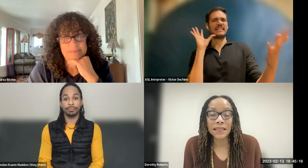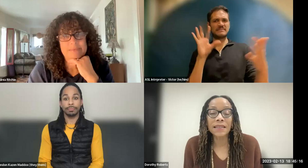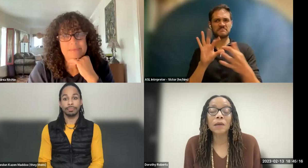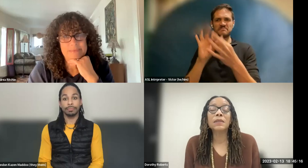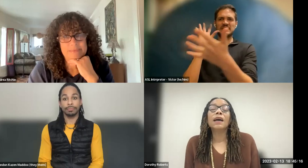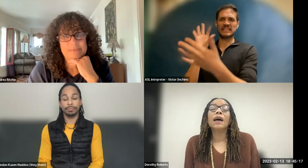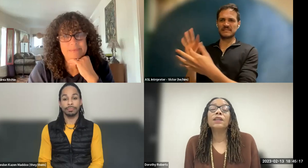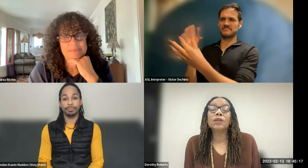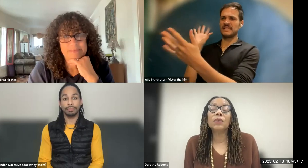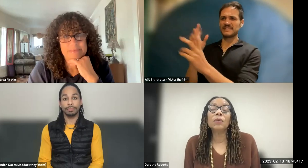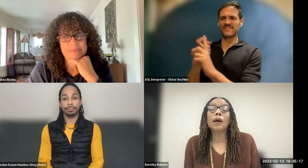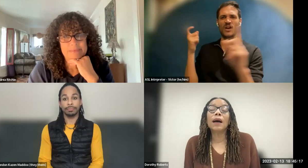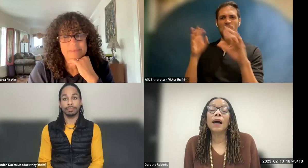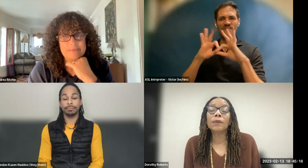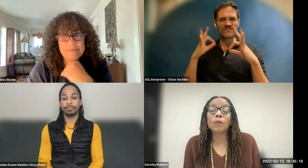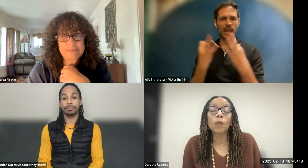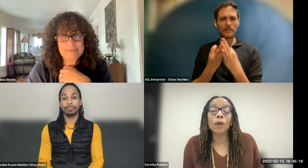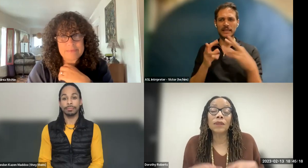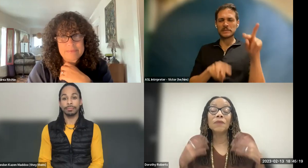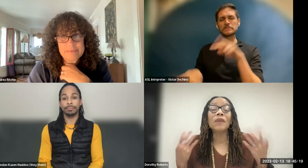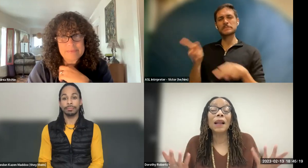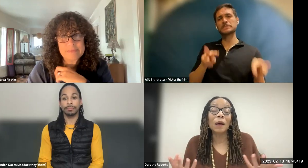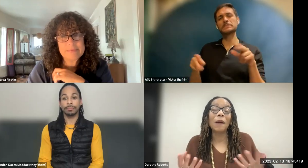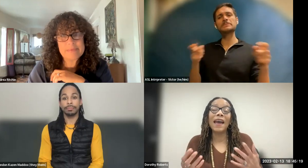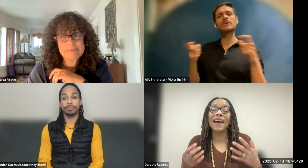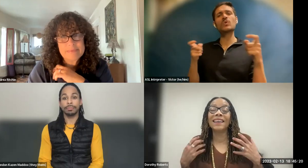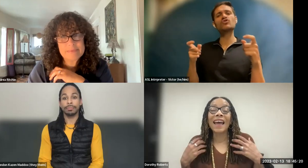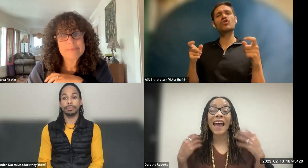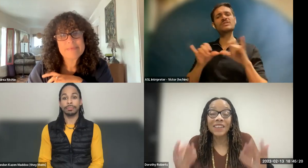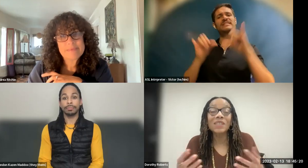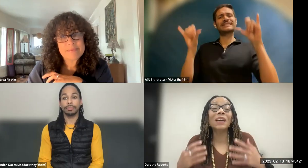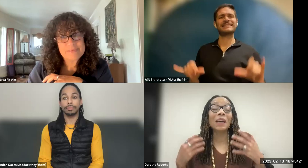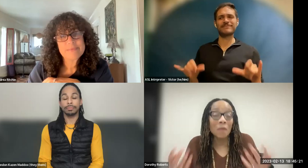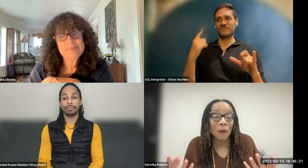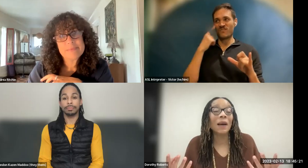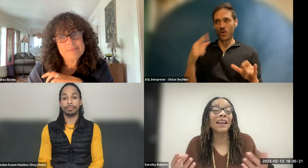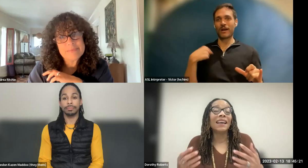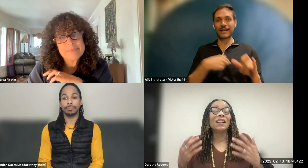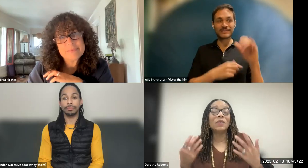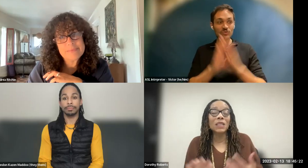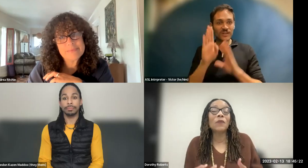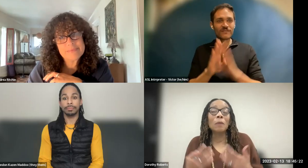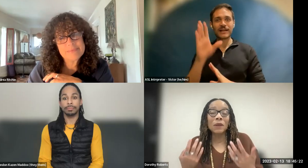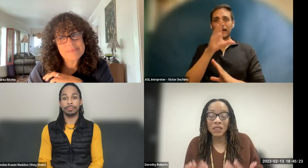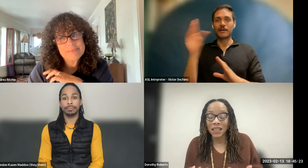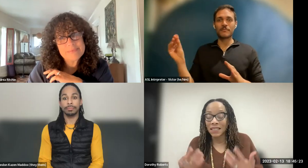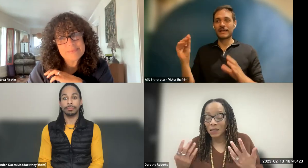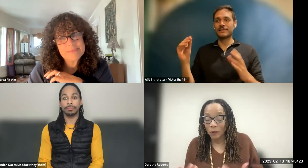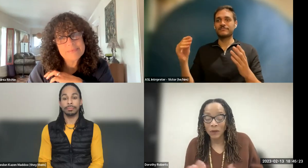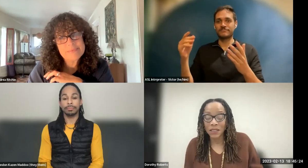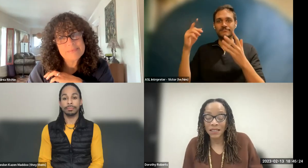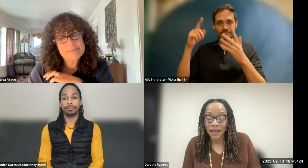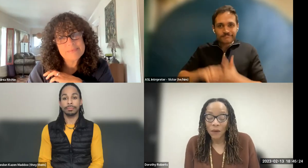policing systems to develop and actually implement transformative